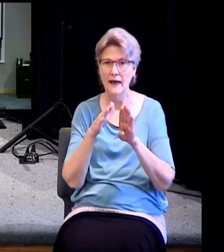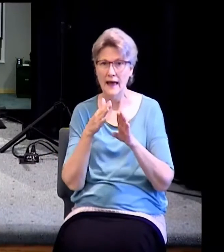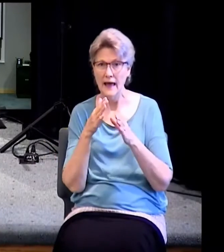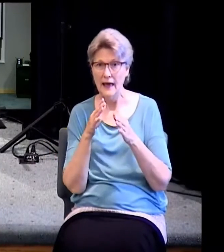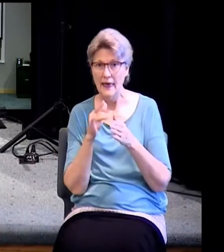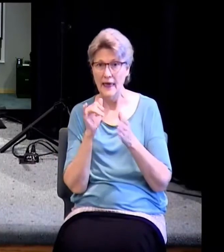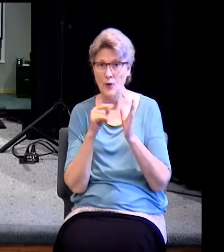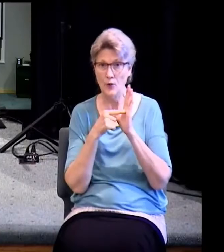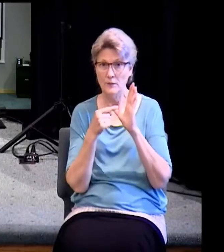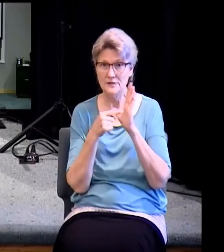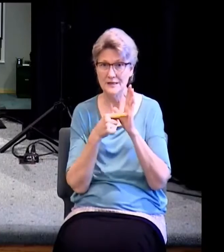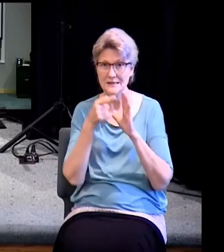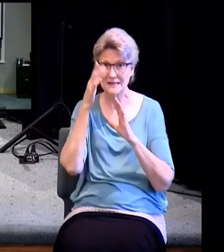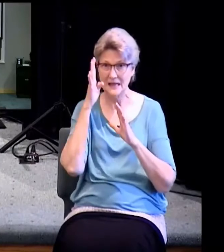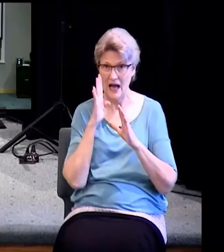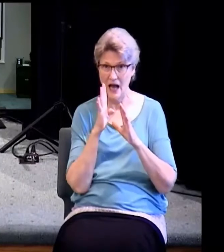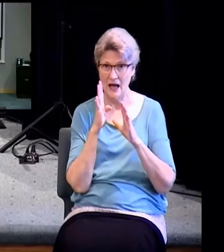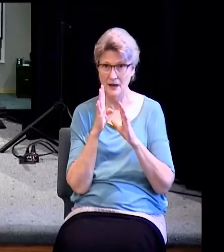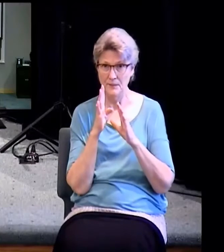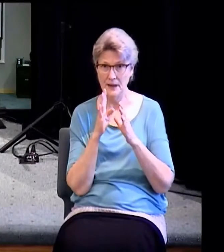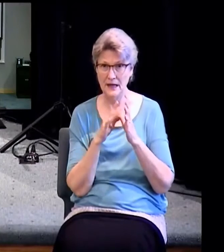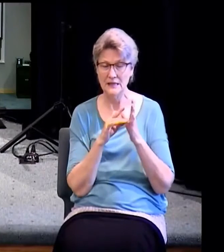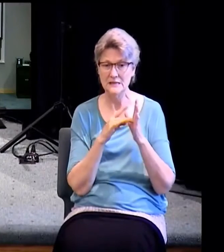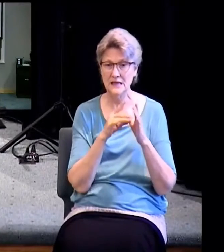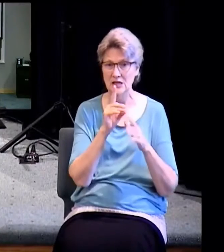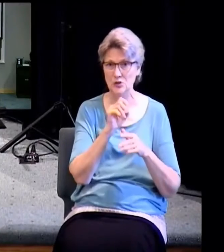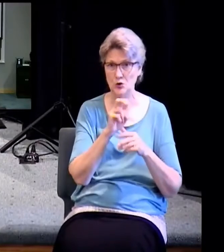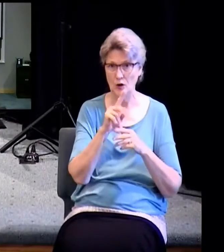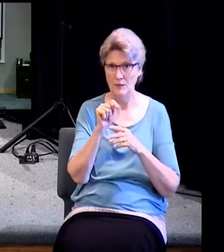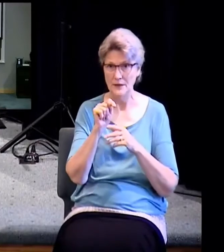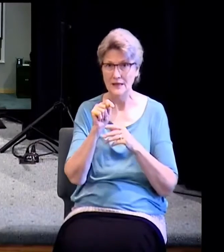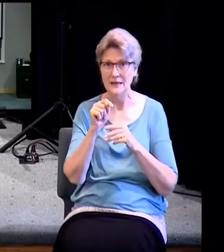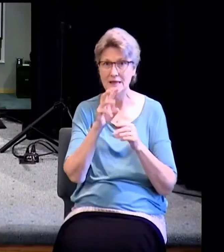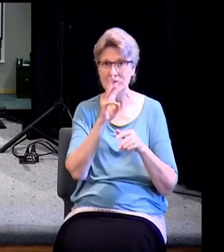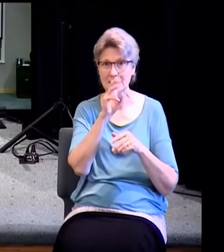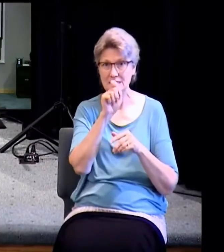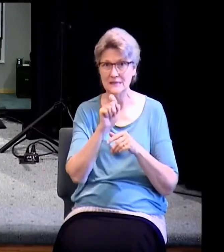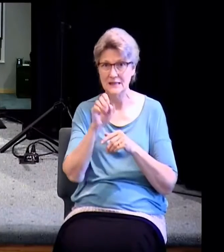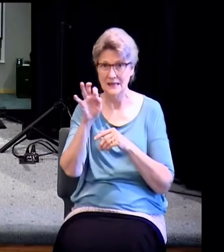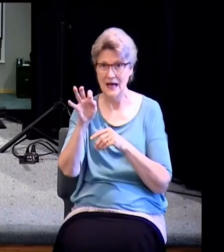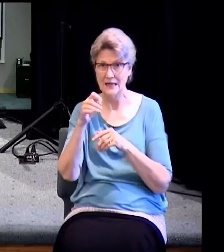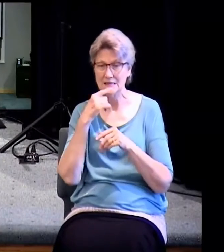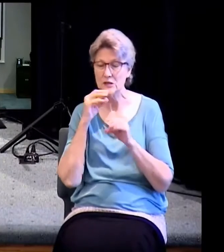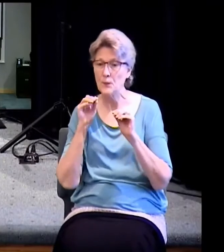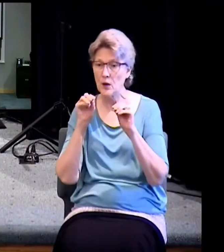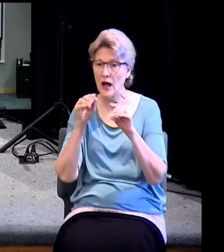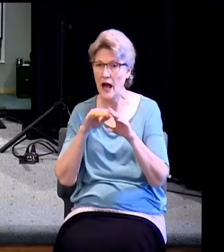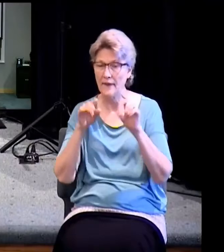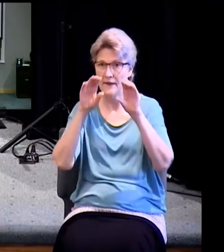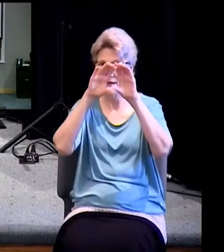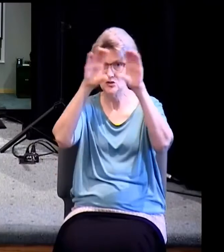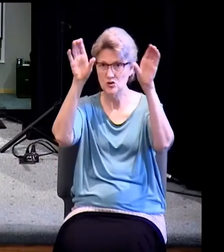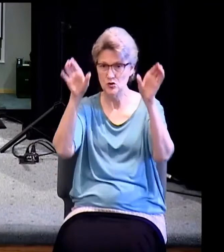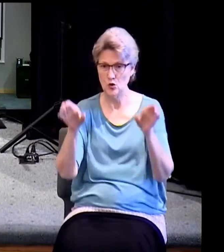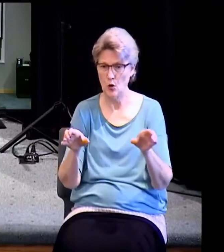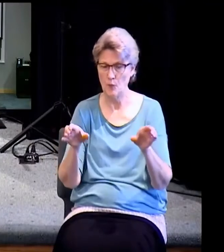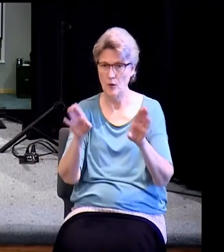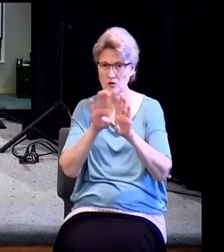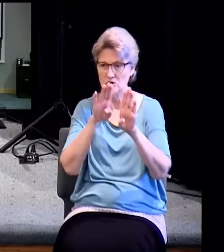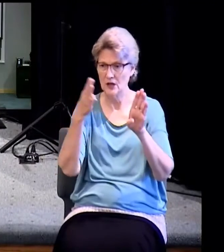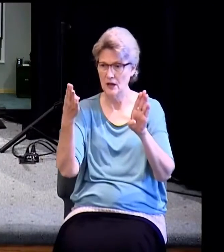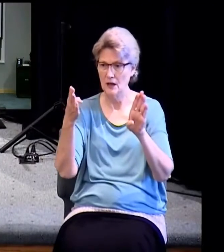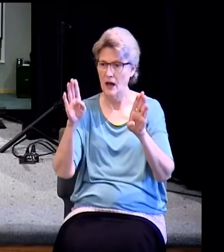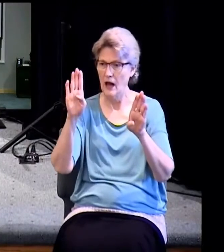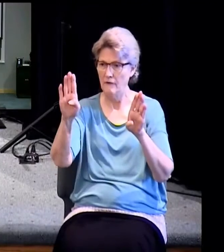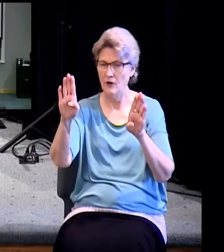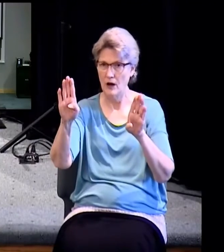them. It represents God, because Deuteronomy 6:9 says, "Put this on the doorpost of their house."